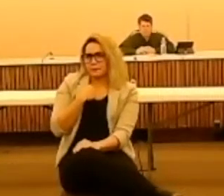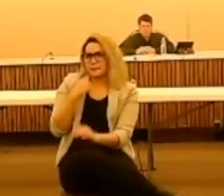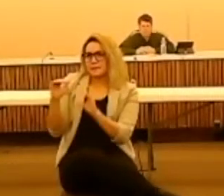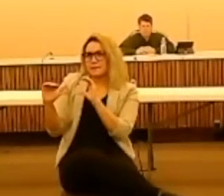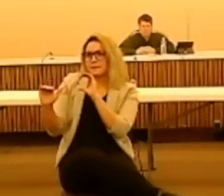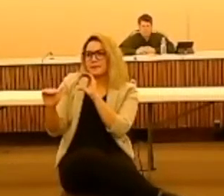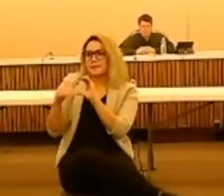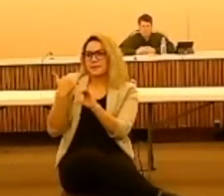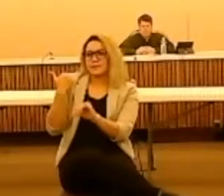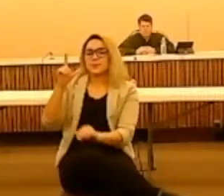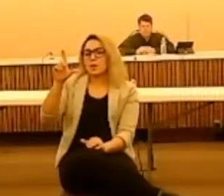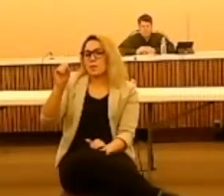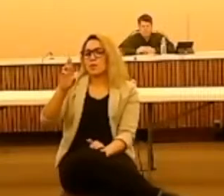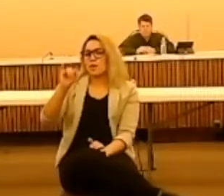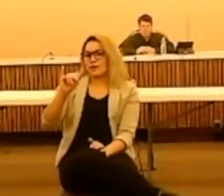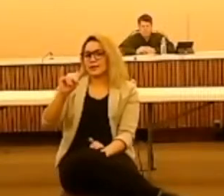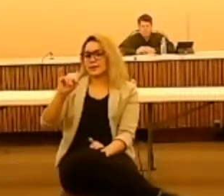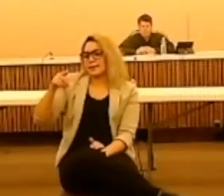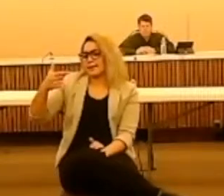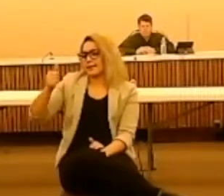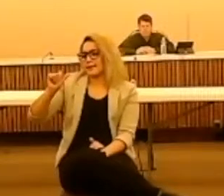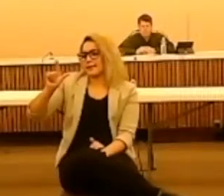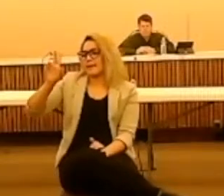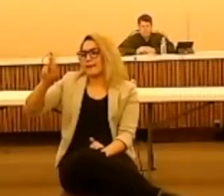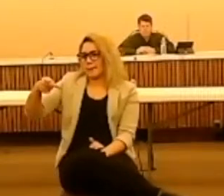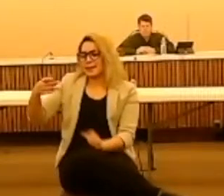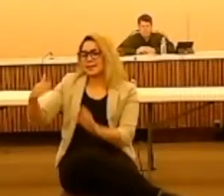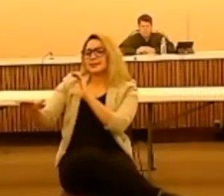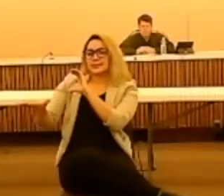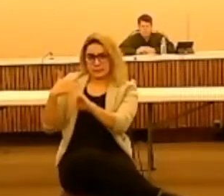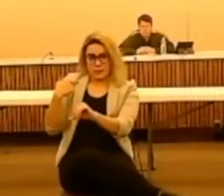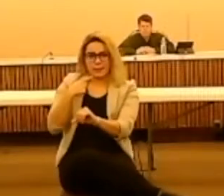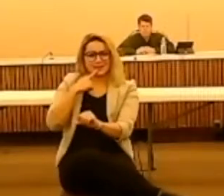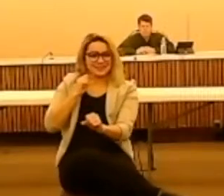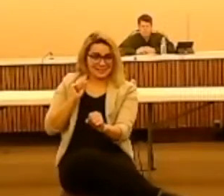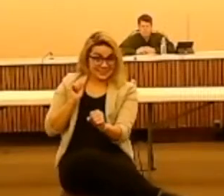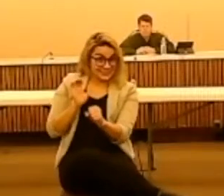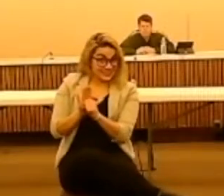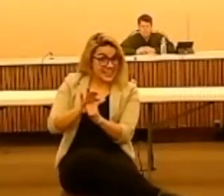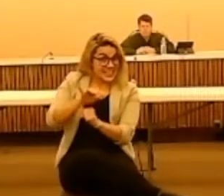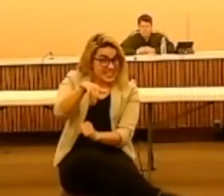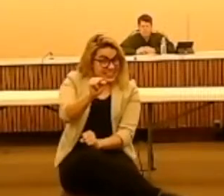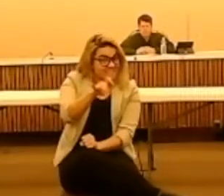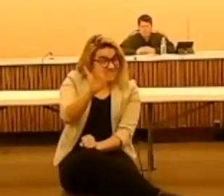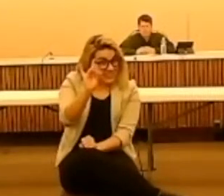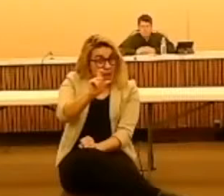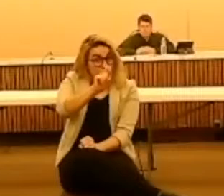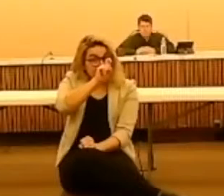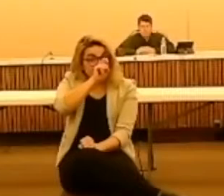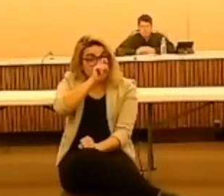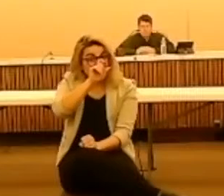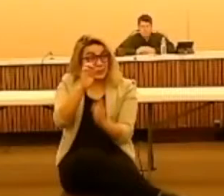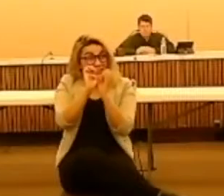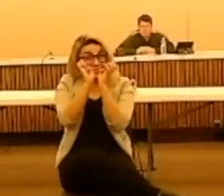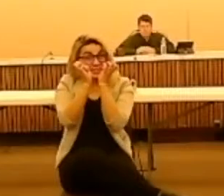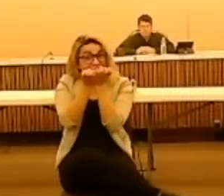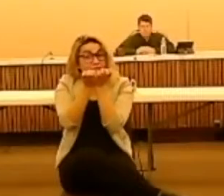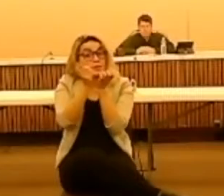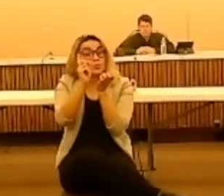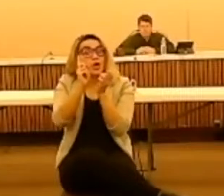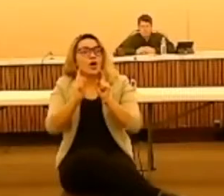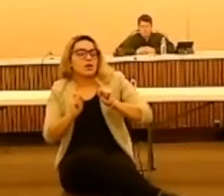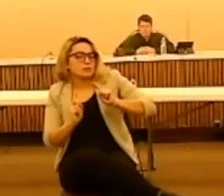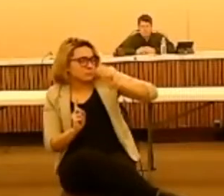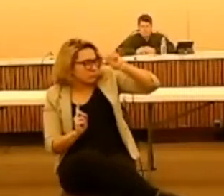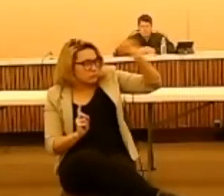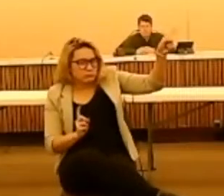Lori Gallup at the New York State DEC sent a confirmation that there is a bald eagle's nest, but certainly well outside the reach to